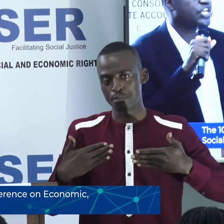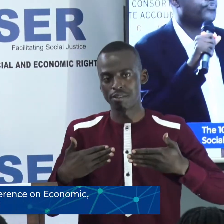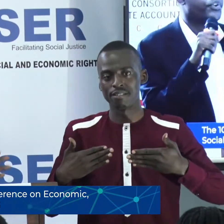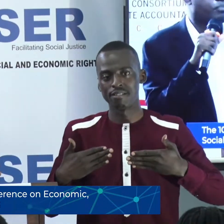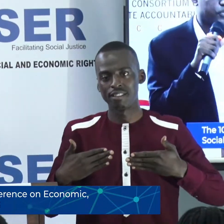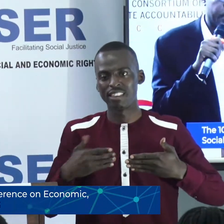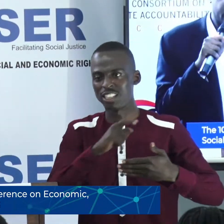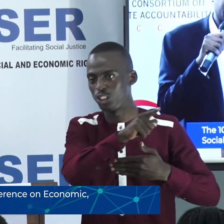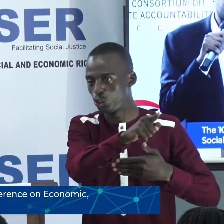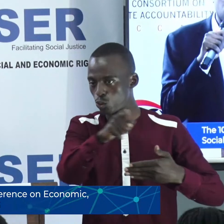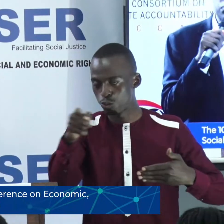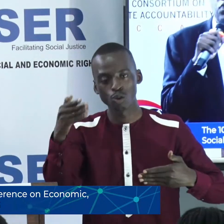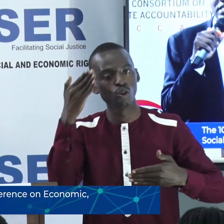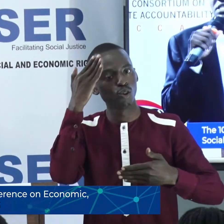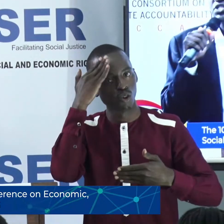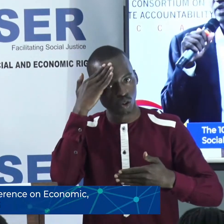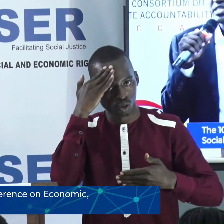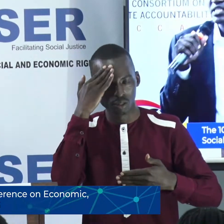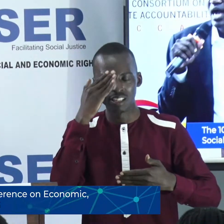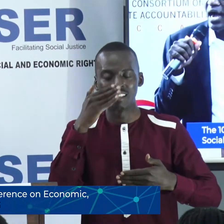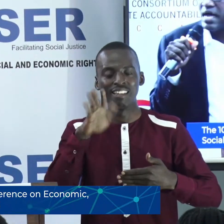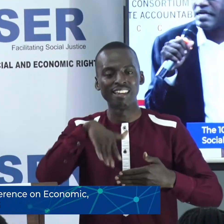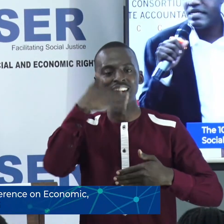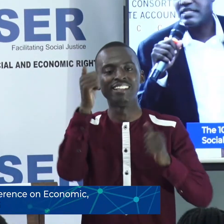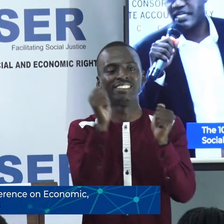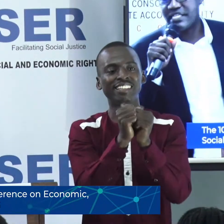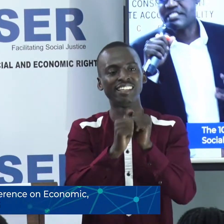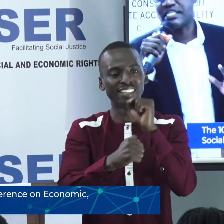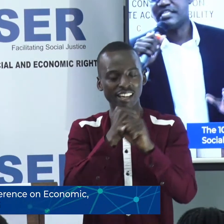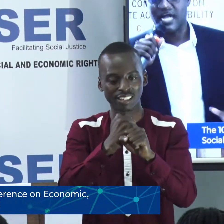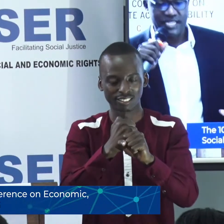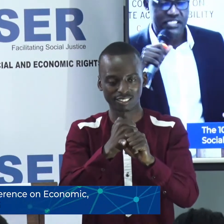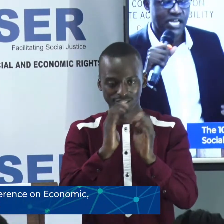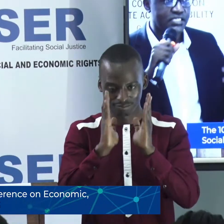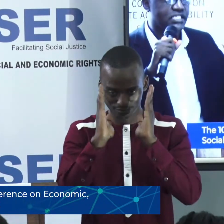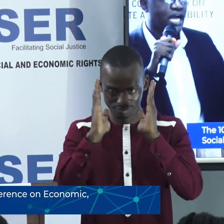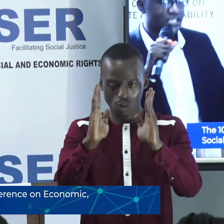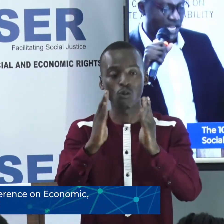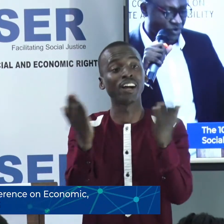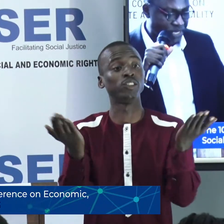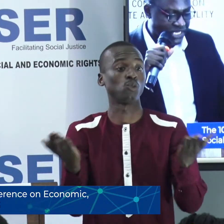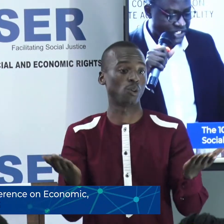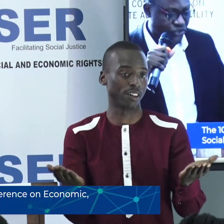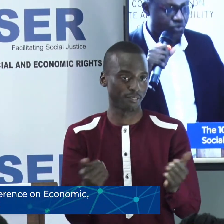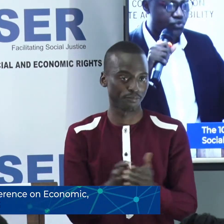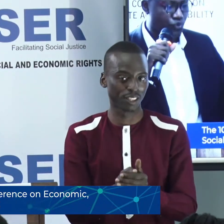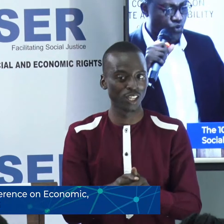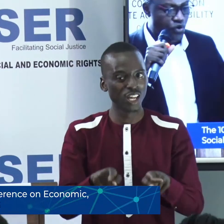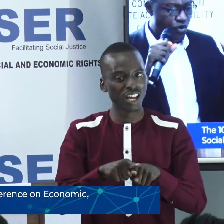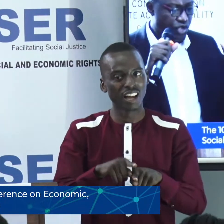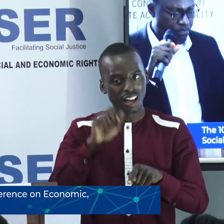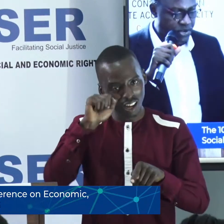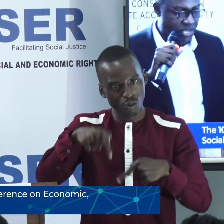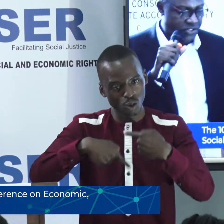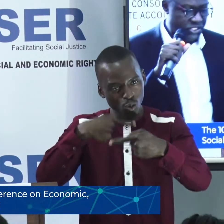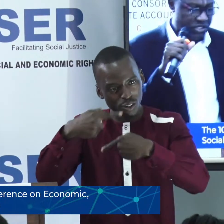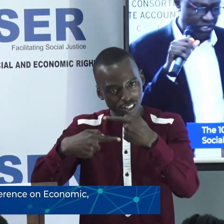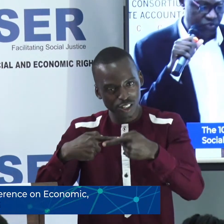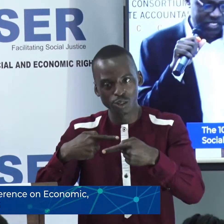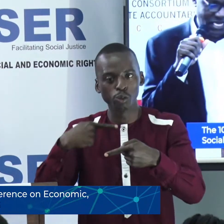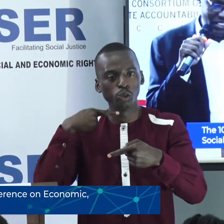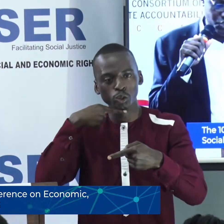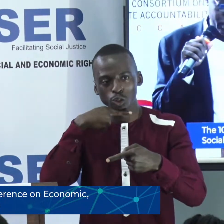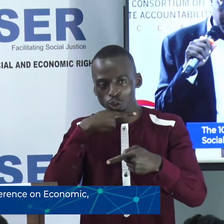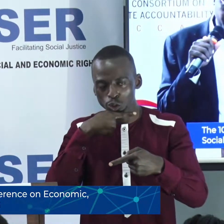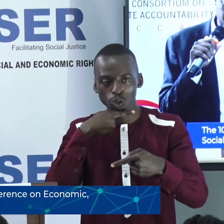that everybody knows what these rights are, that the state understands it has an obligation to implement these